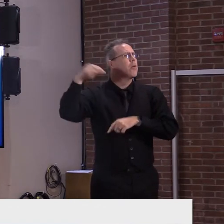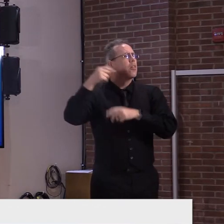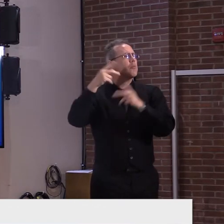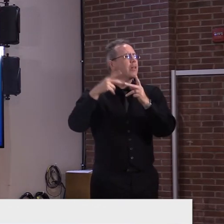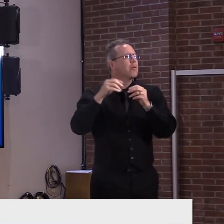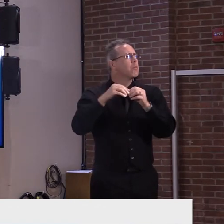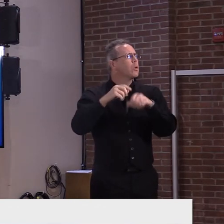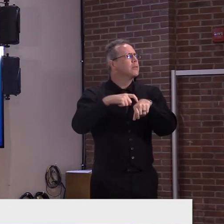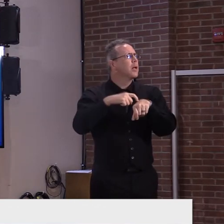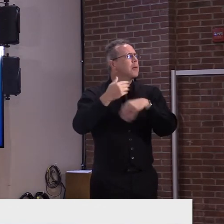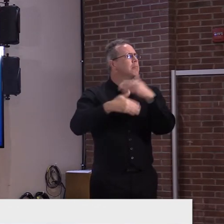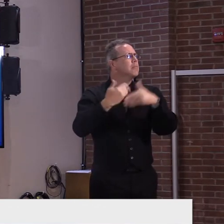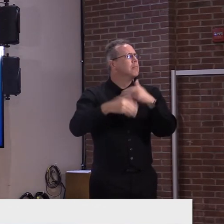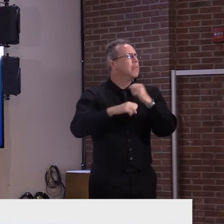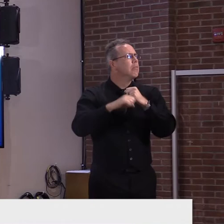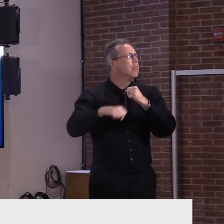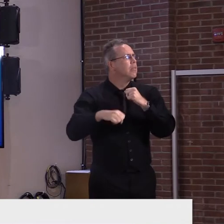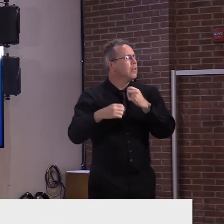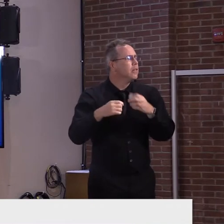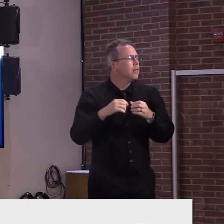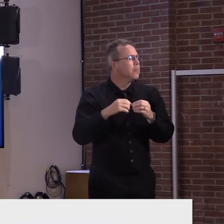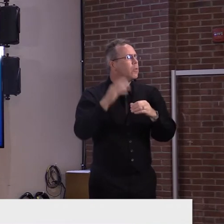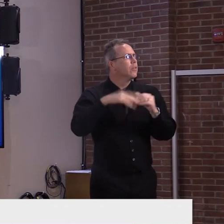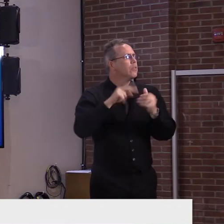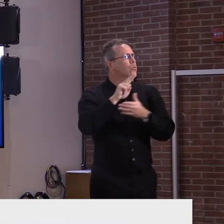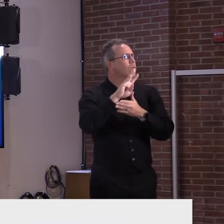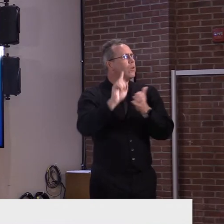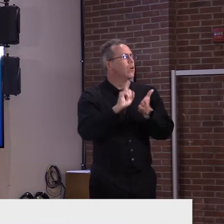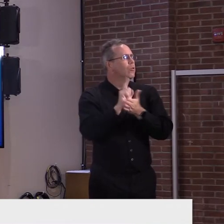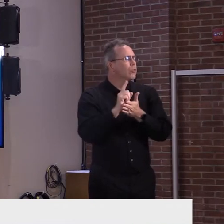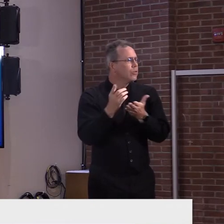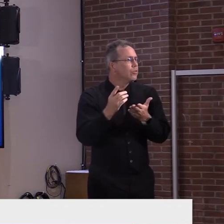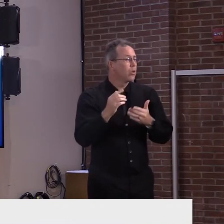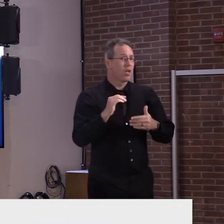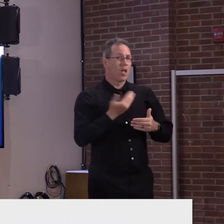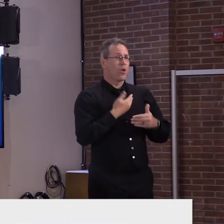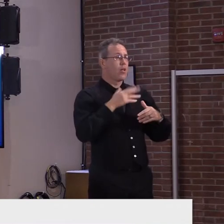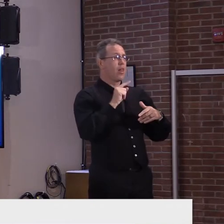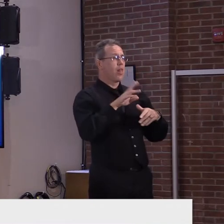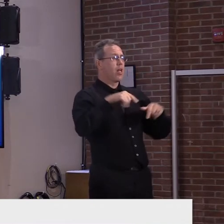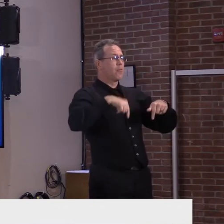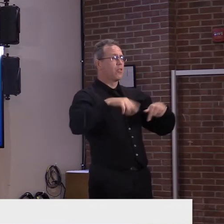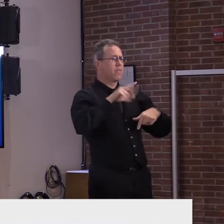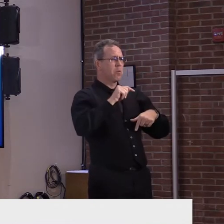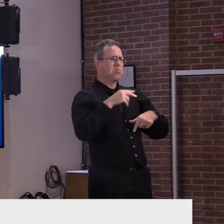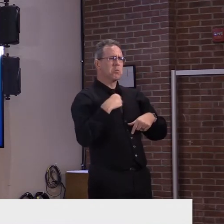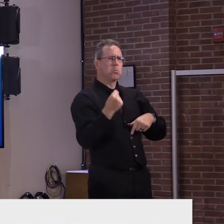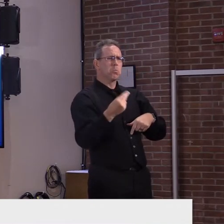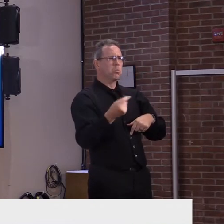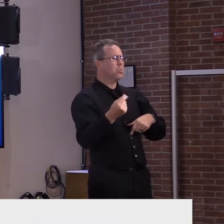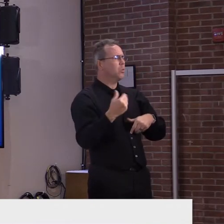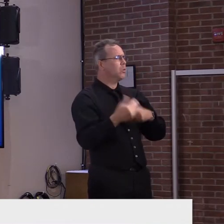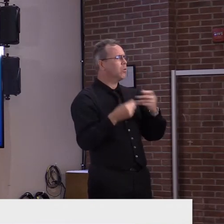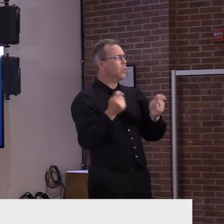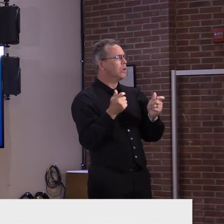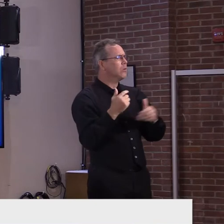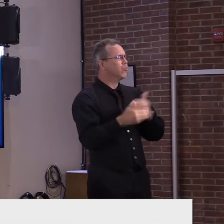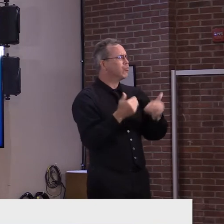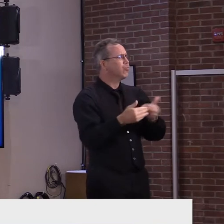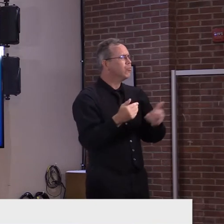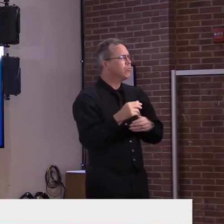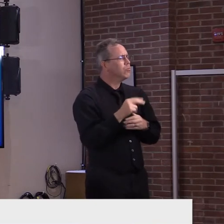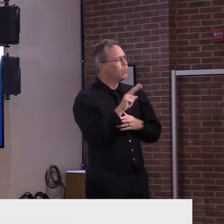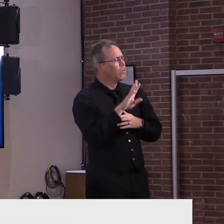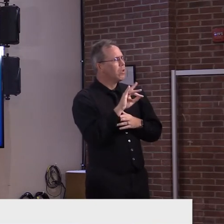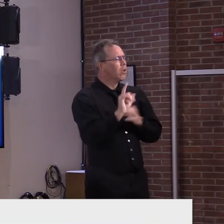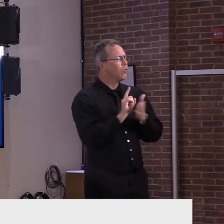of the labs that the state uses is a relatively quick turnaround. If you're using a private